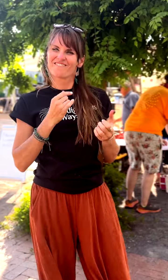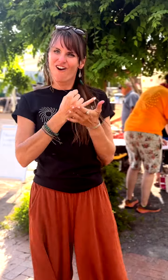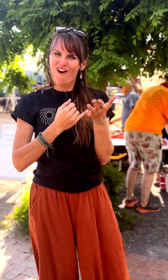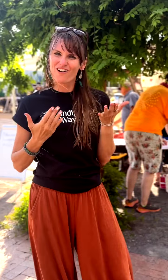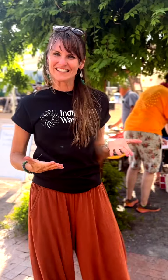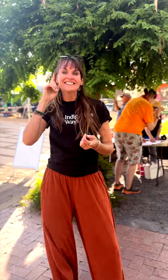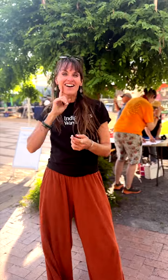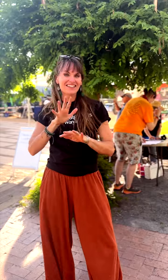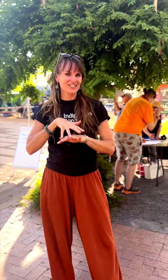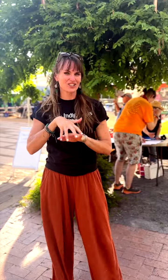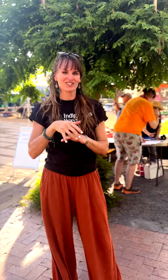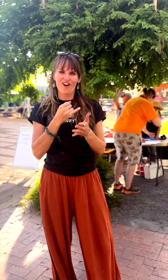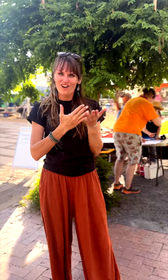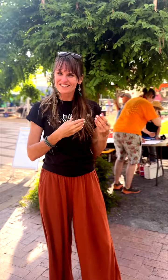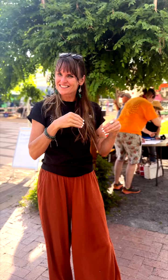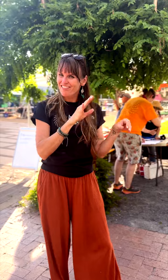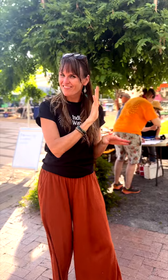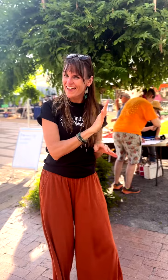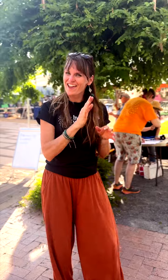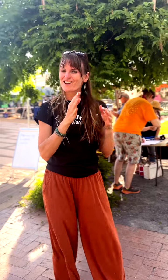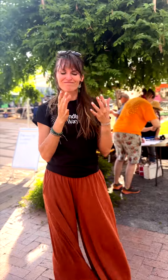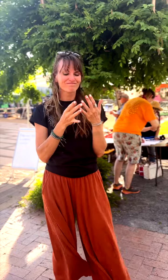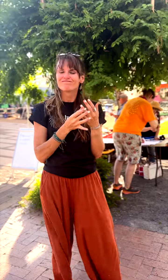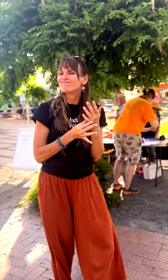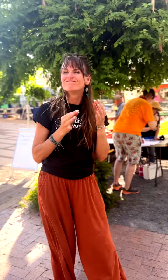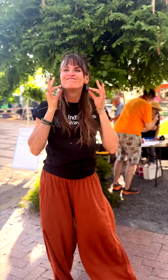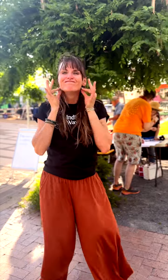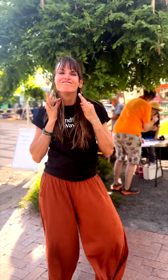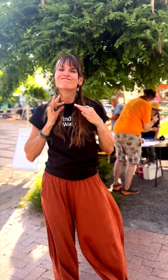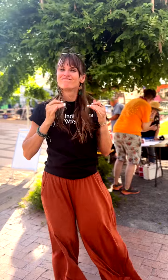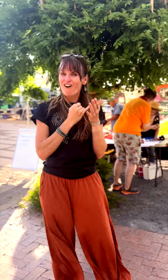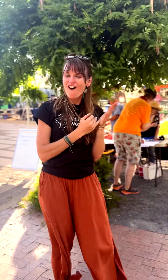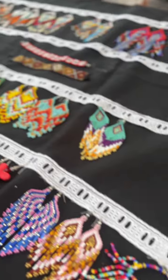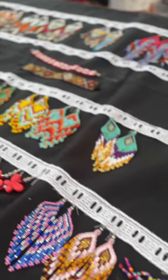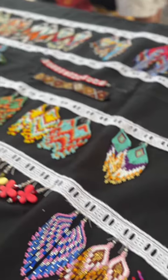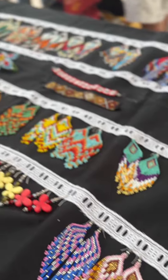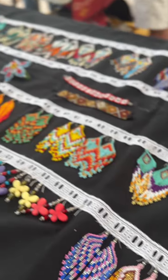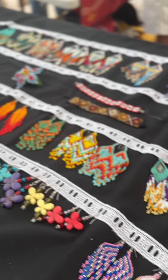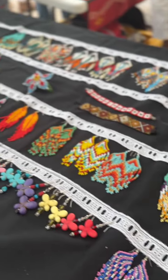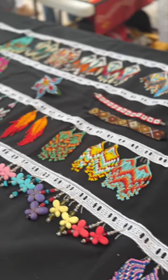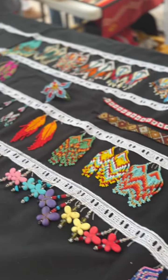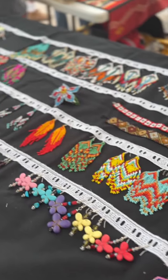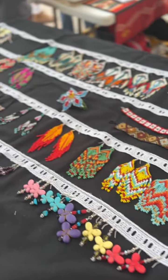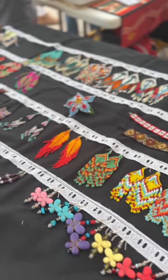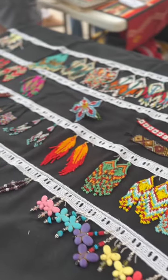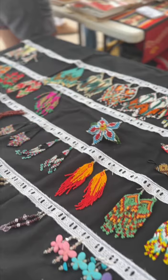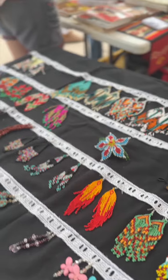donate $10. Think about what we could do for their organization and for the kids. Digging a little bit over,